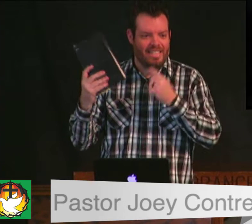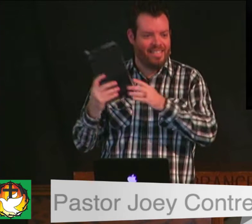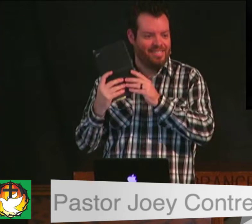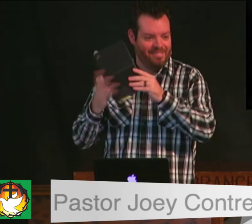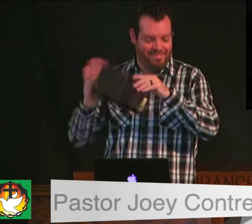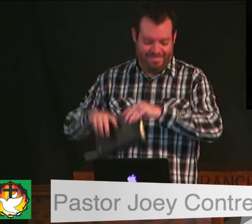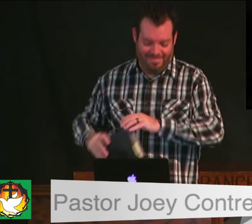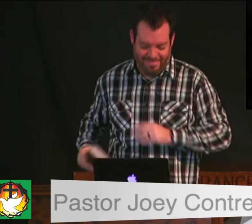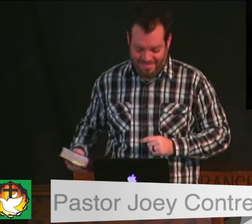says.